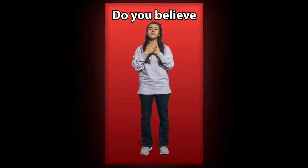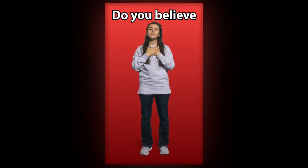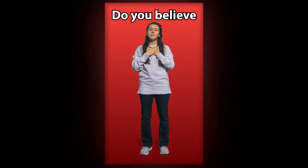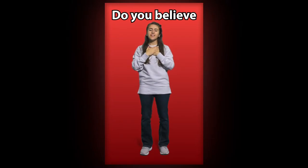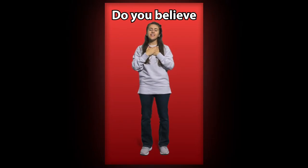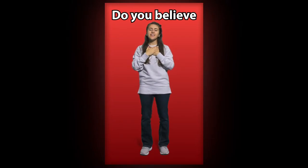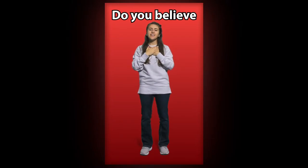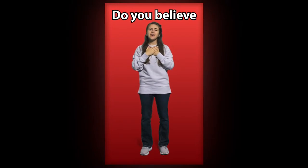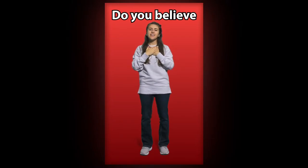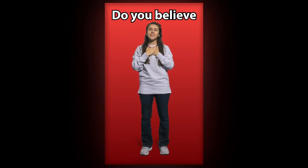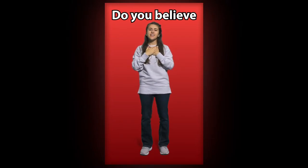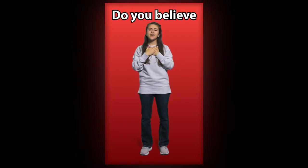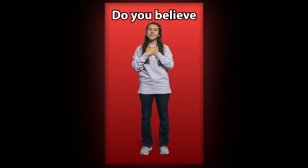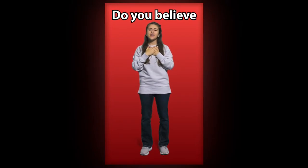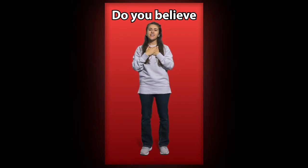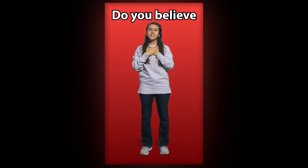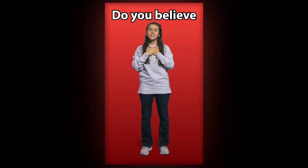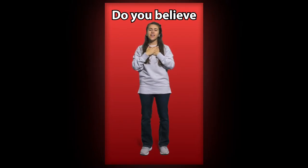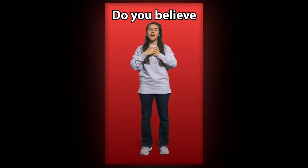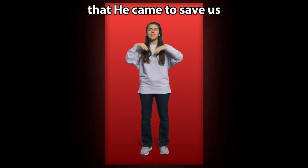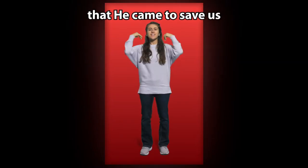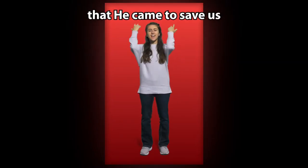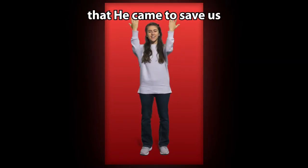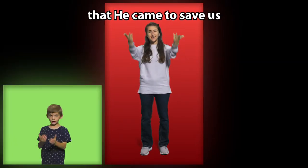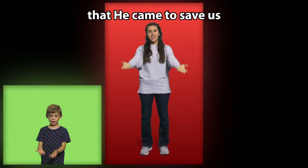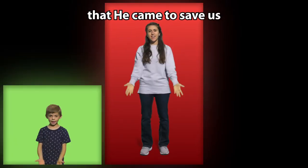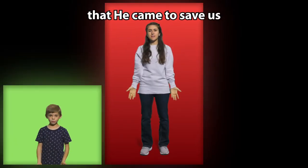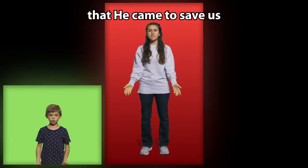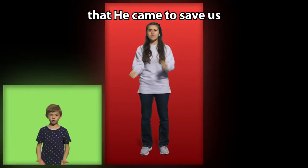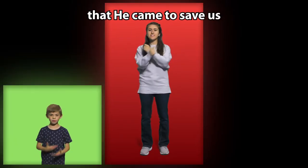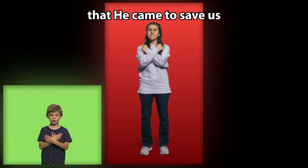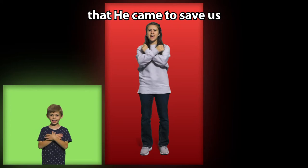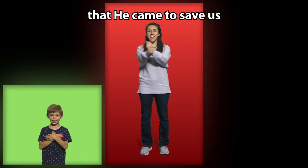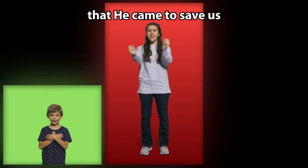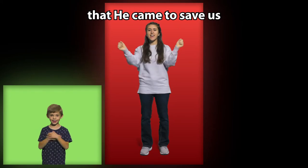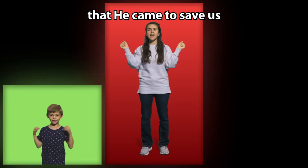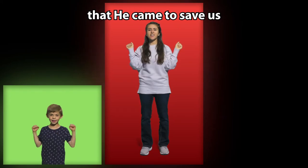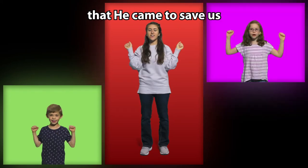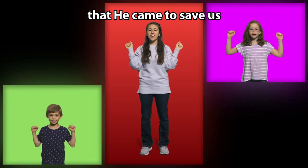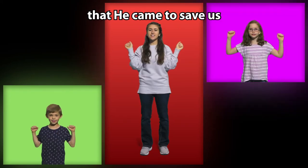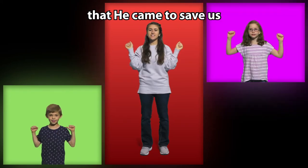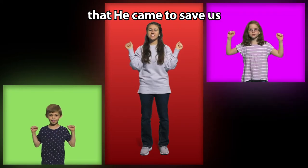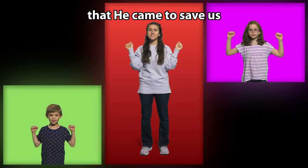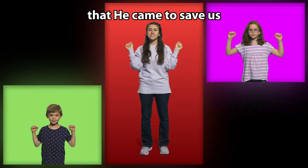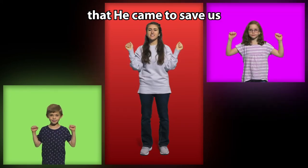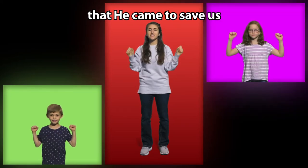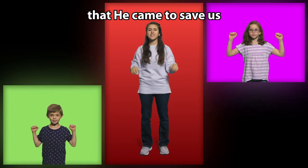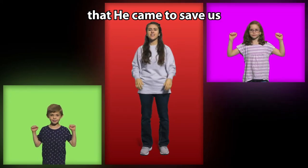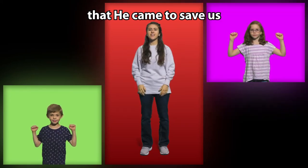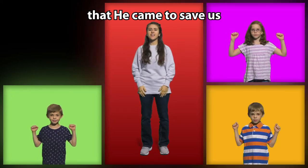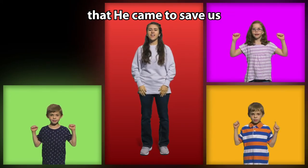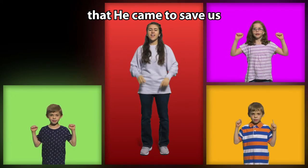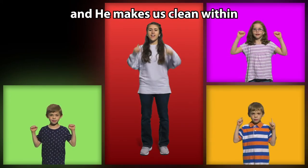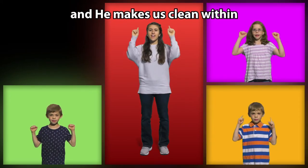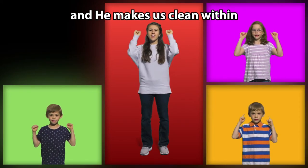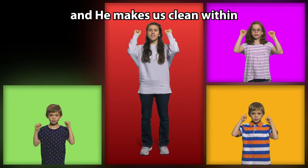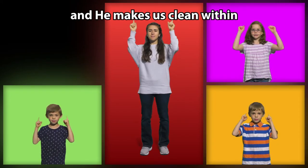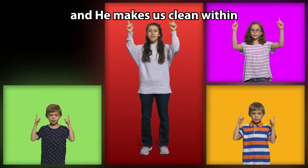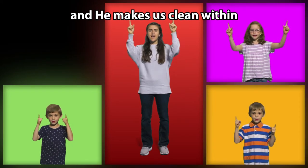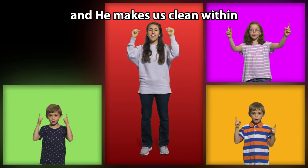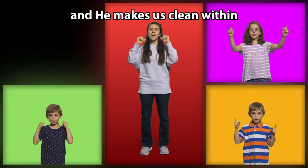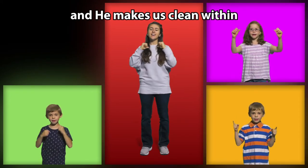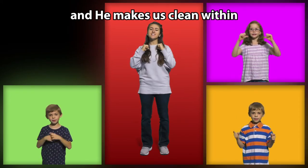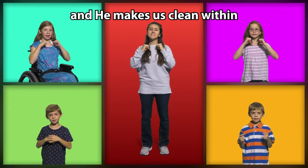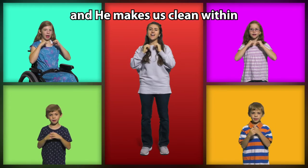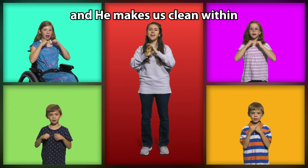you believe that He came to save us and